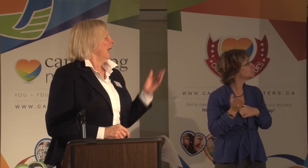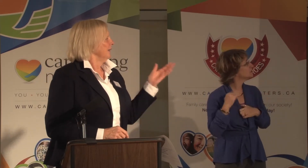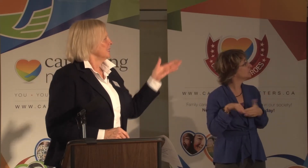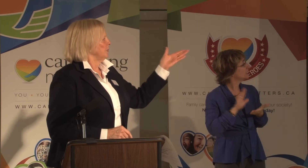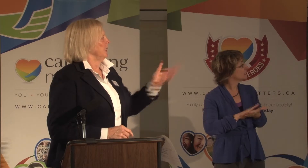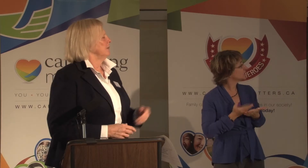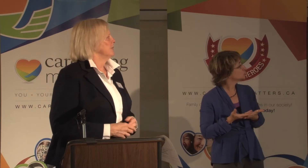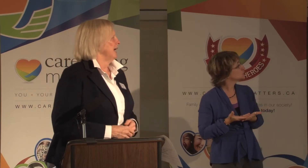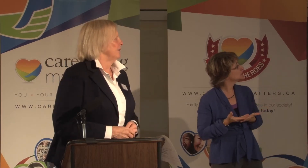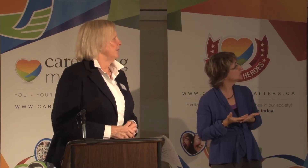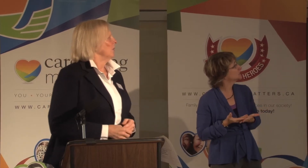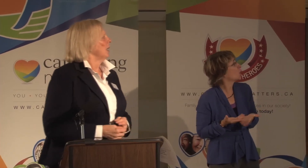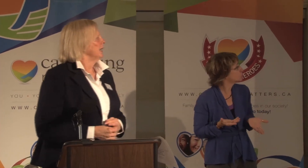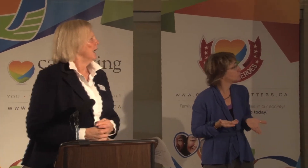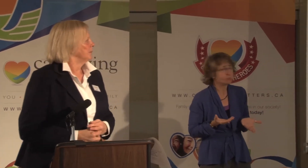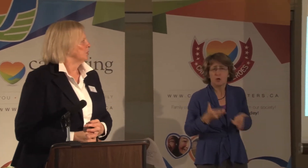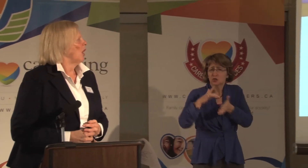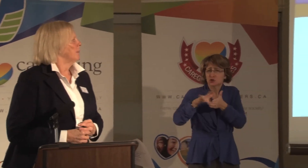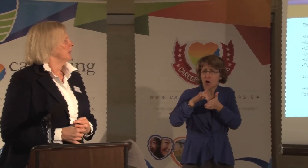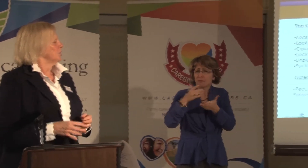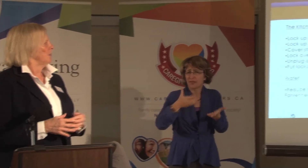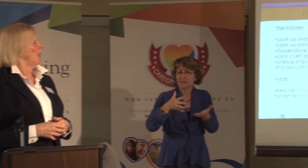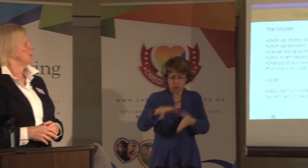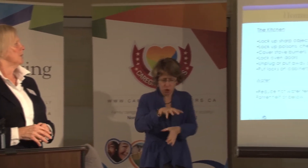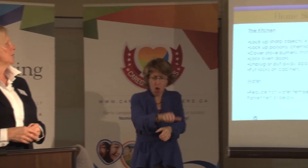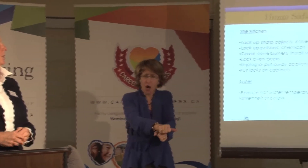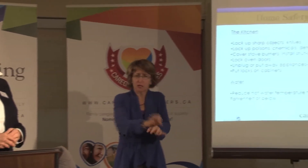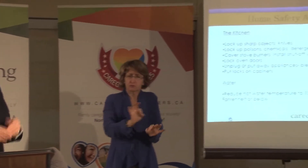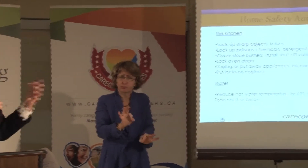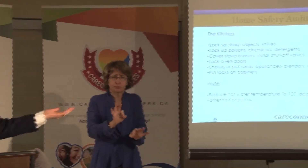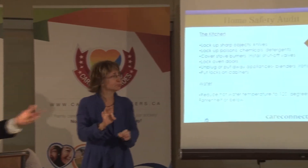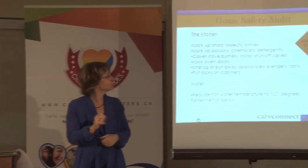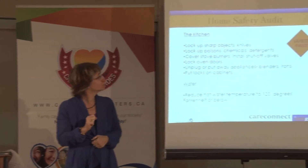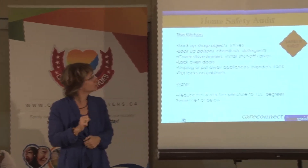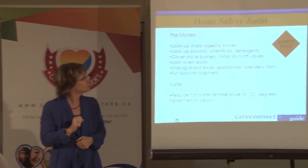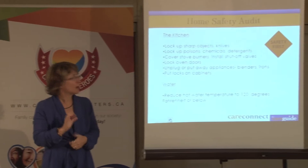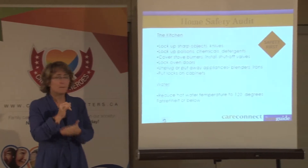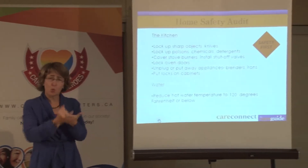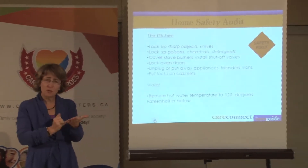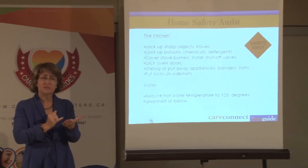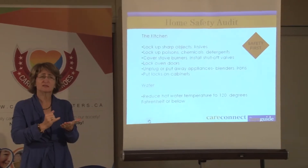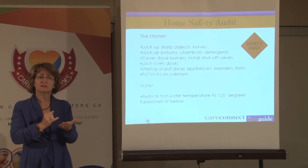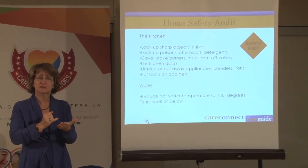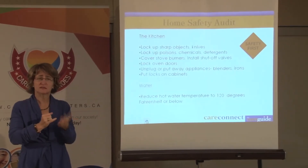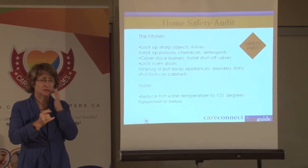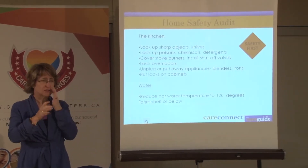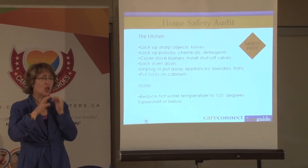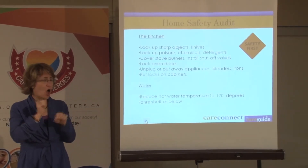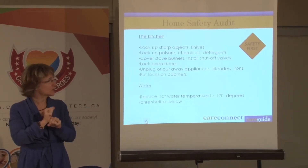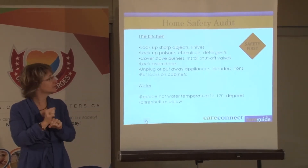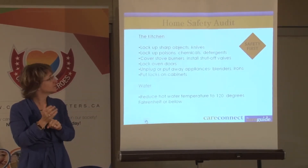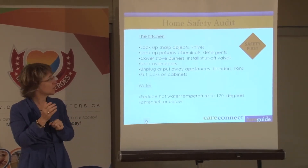Kitchen, I think it's pretty standard. You're locking up sharp objects, you're locking the poisons up. There